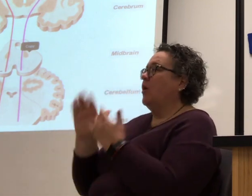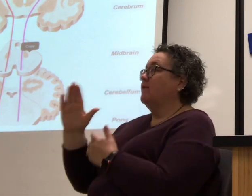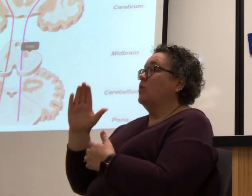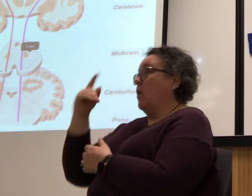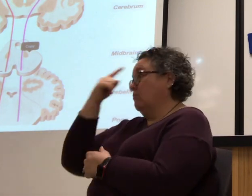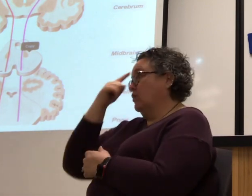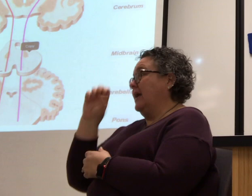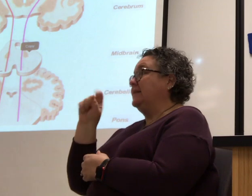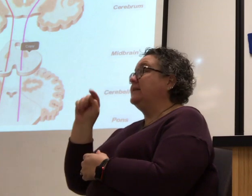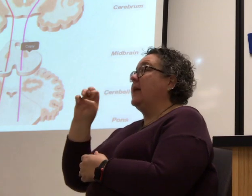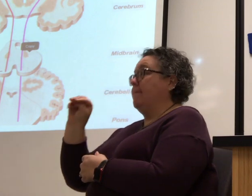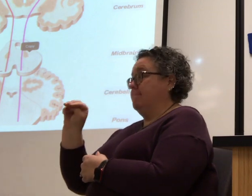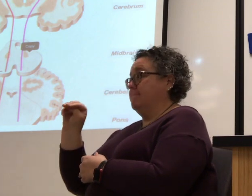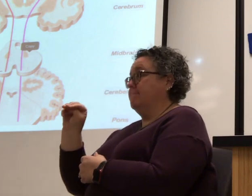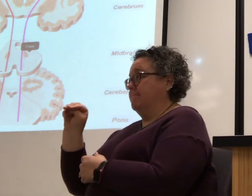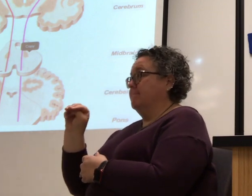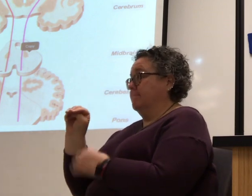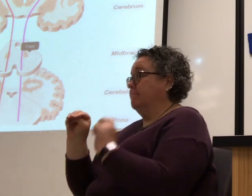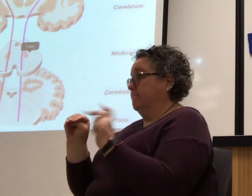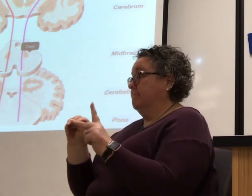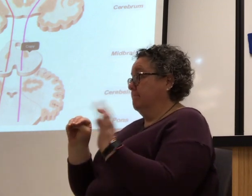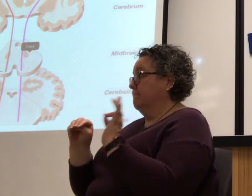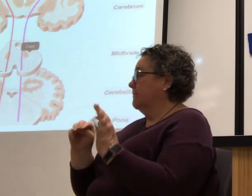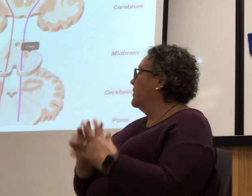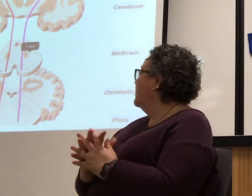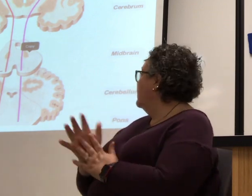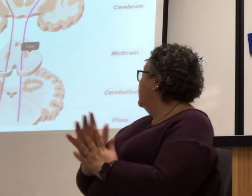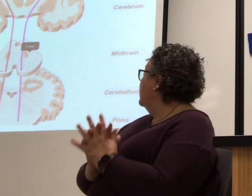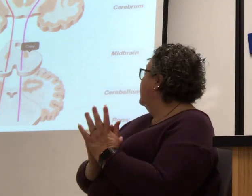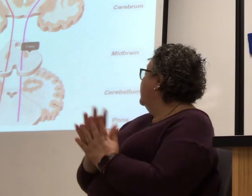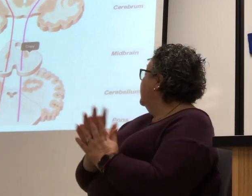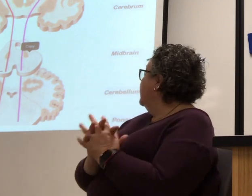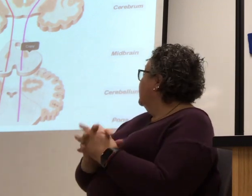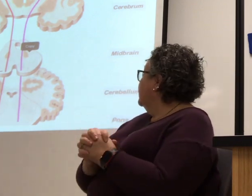stem. Okay.